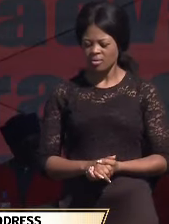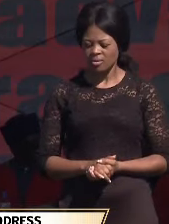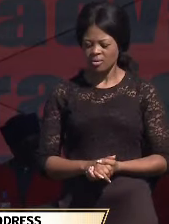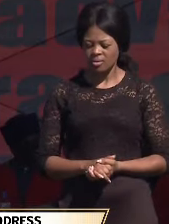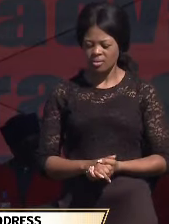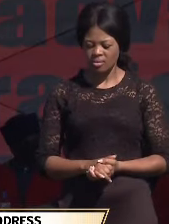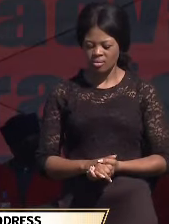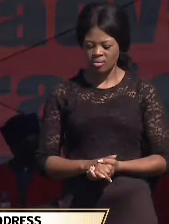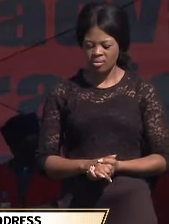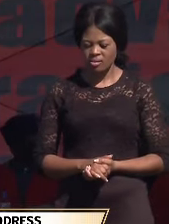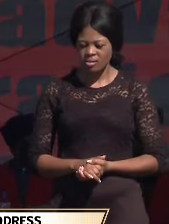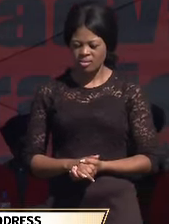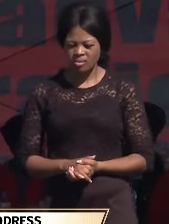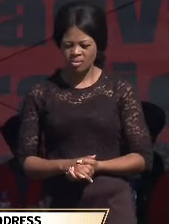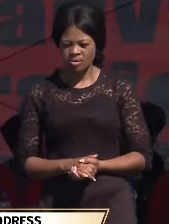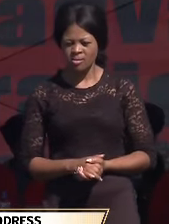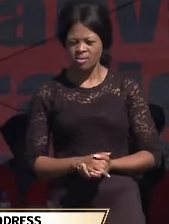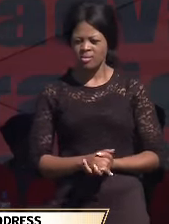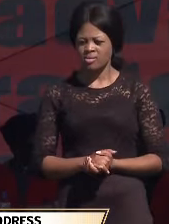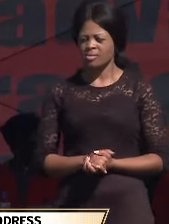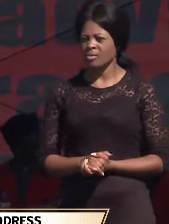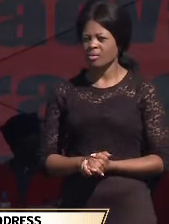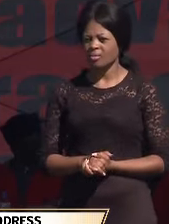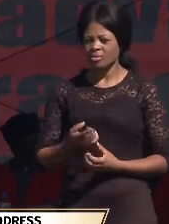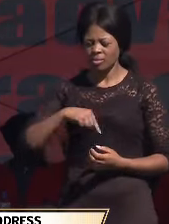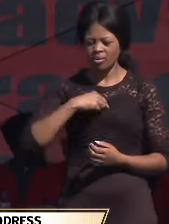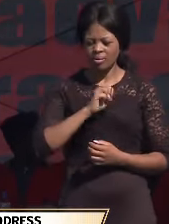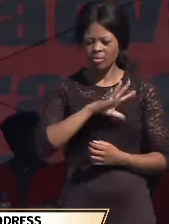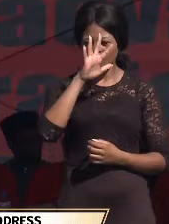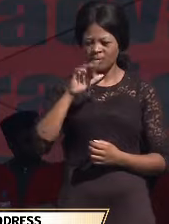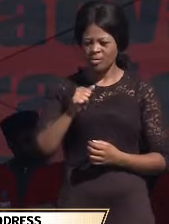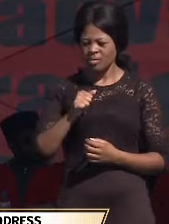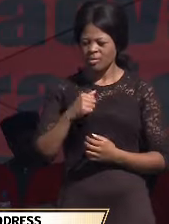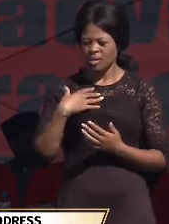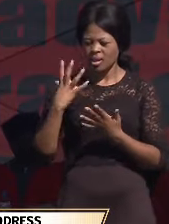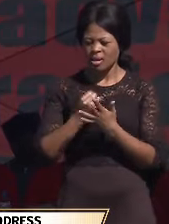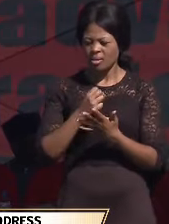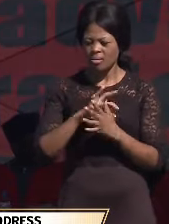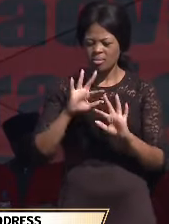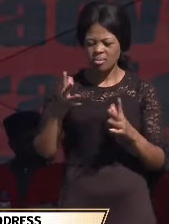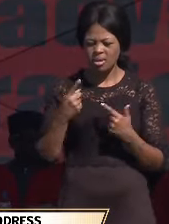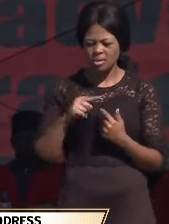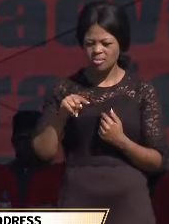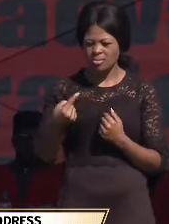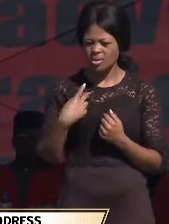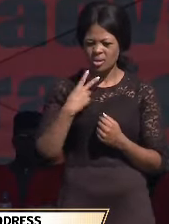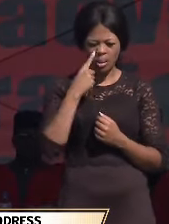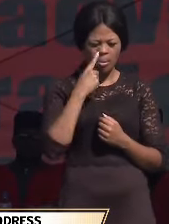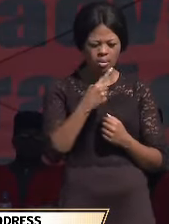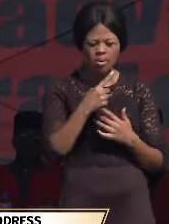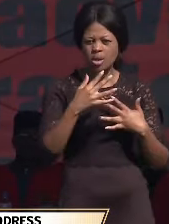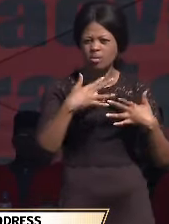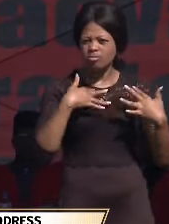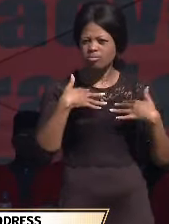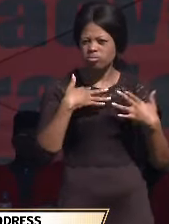besine cool in South Africa kahle kahle. Bekuthathizwe kodwa bekungekho mathanga amasosho obuya bona